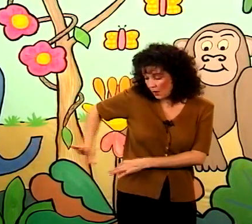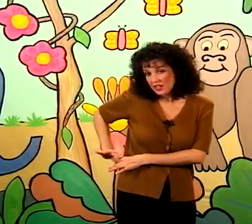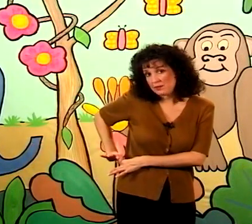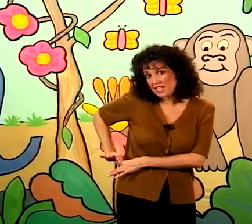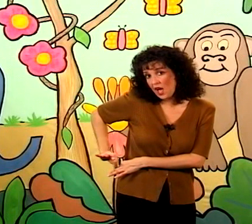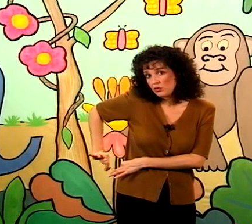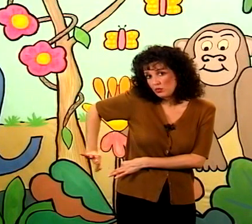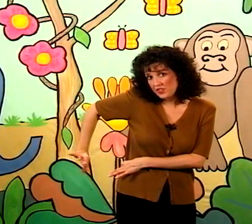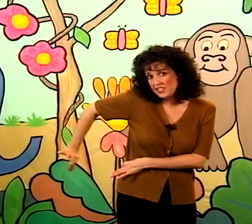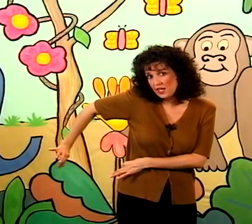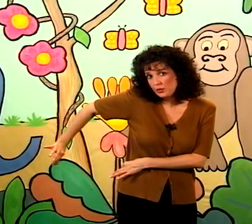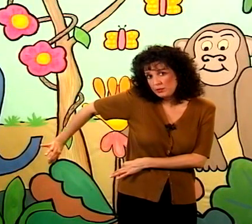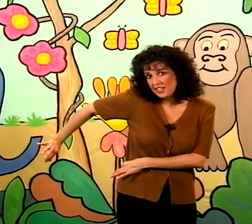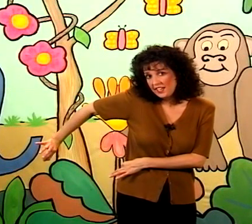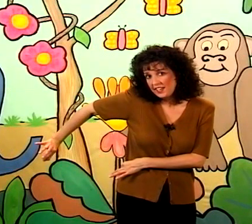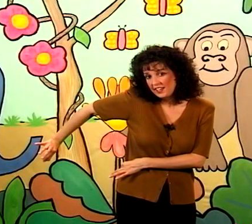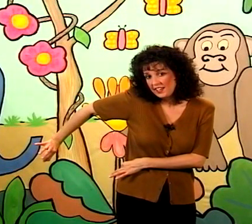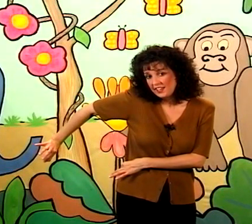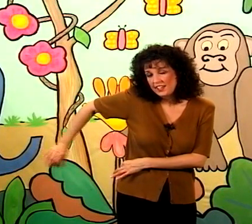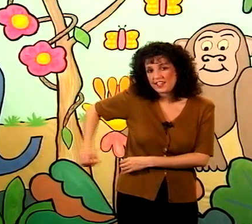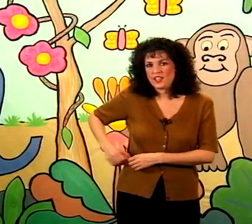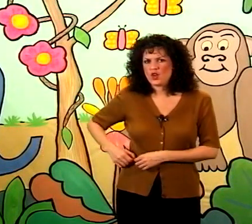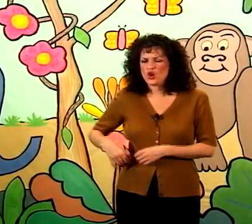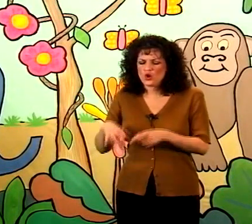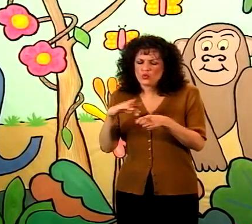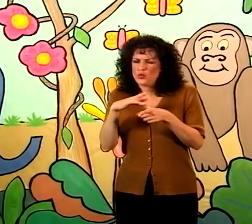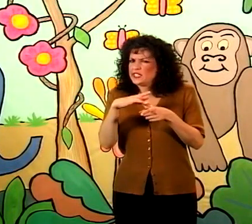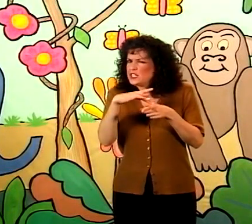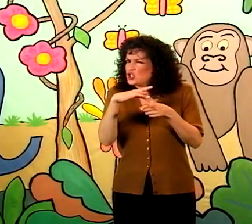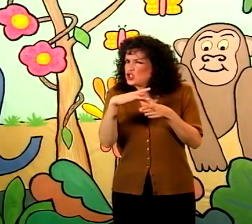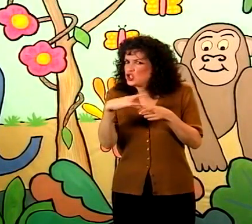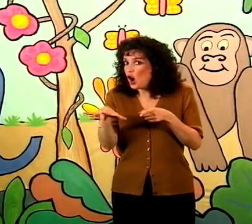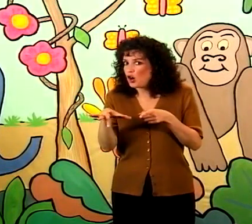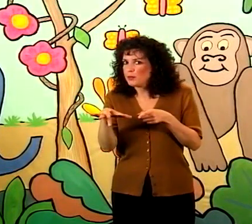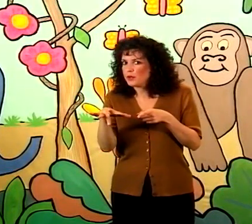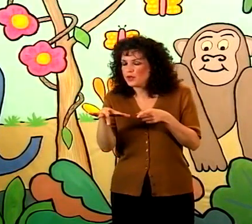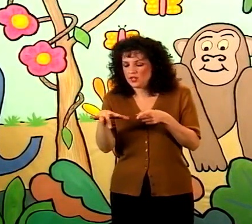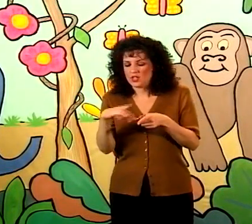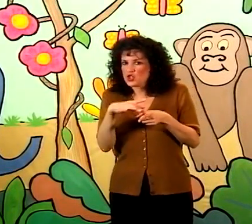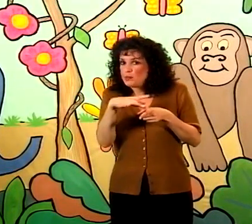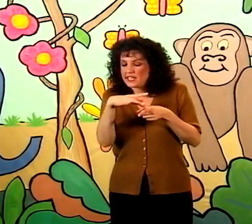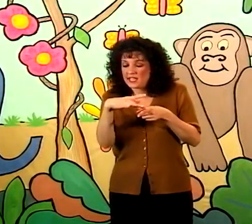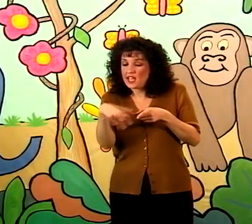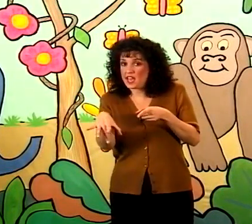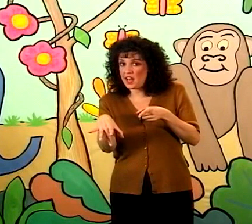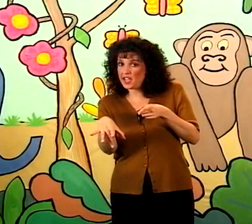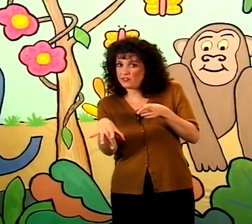it comes out where the tail would be? Really sharp. Really Sharp like a knife.